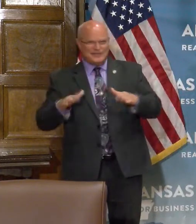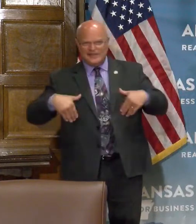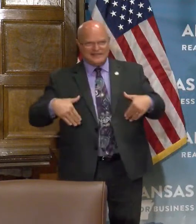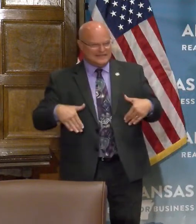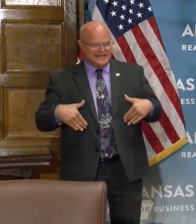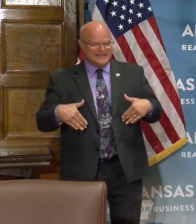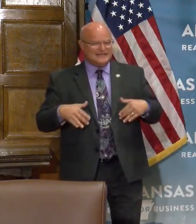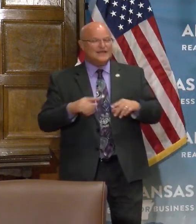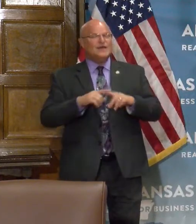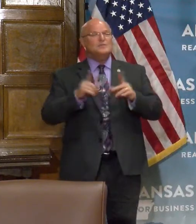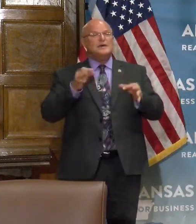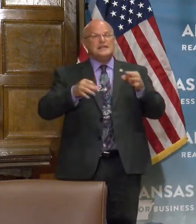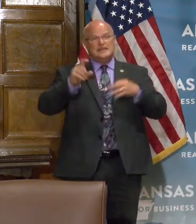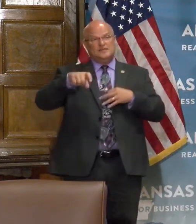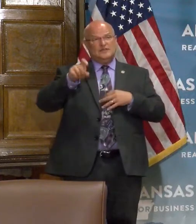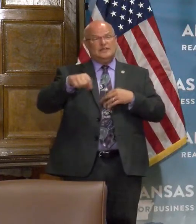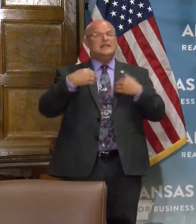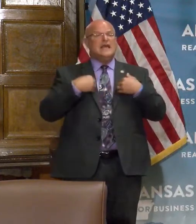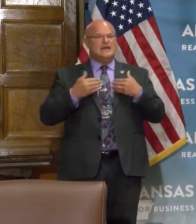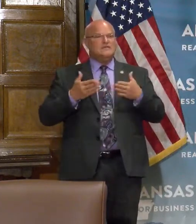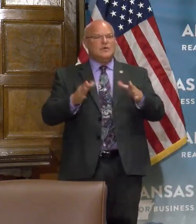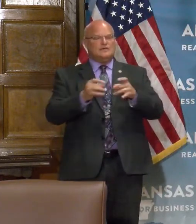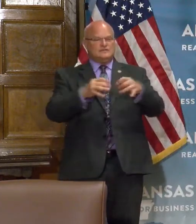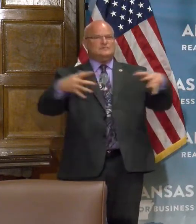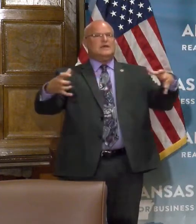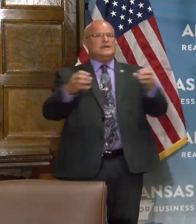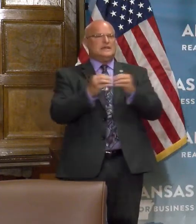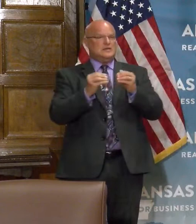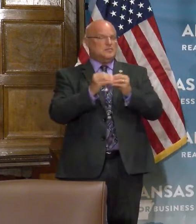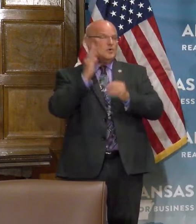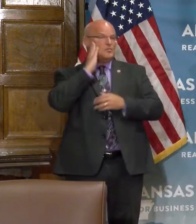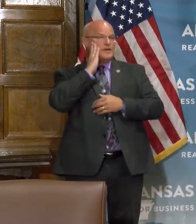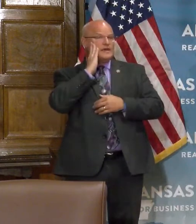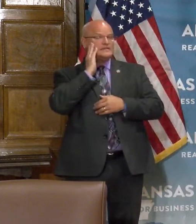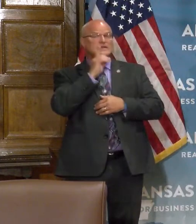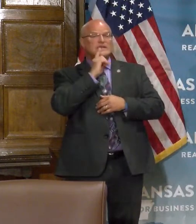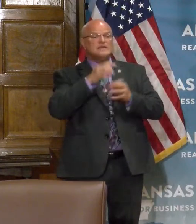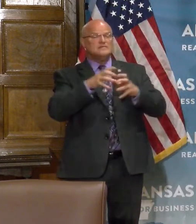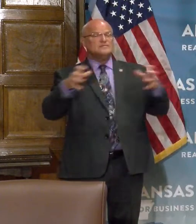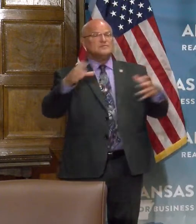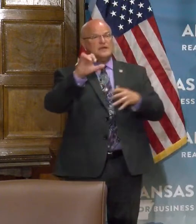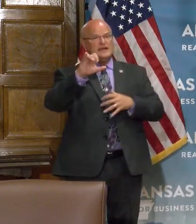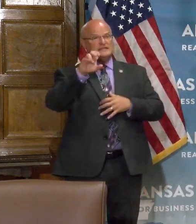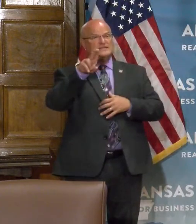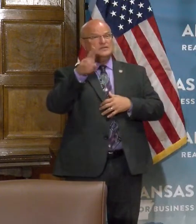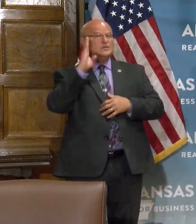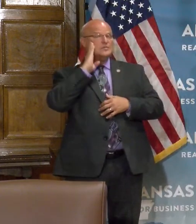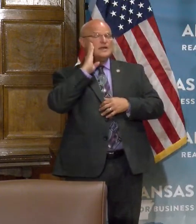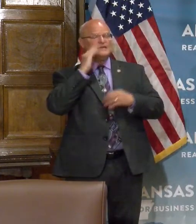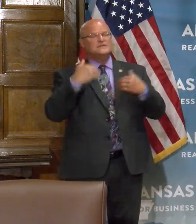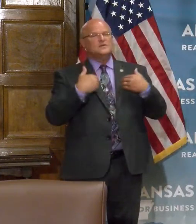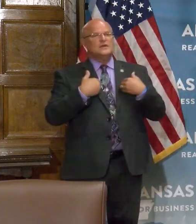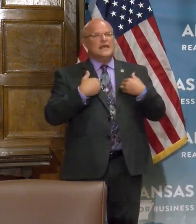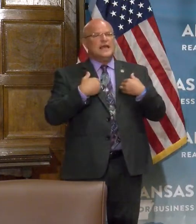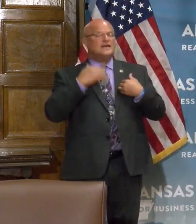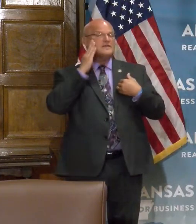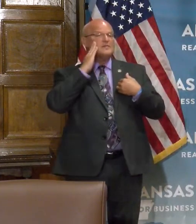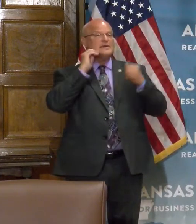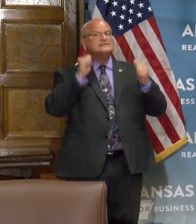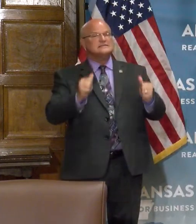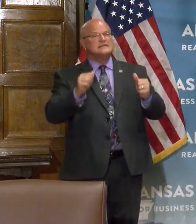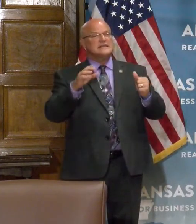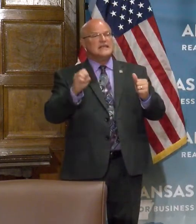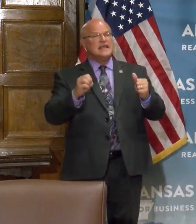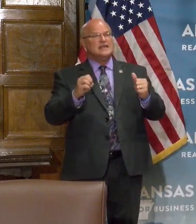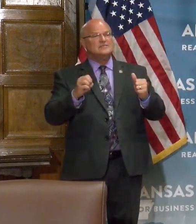yet, but if we do, we have a way of expanding beds. We can even expand ICU beds. There are beds that can